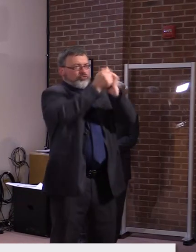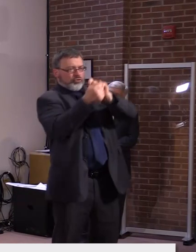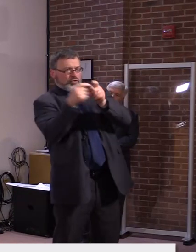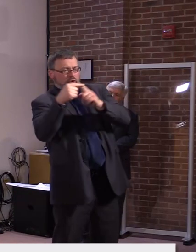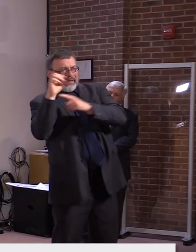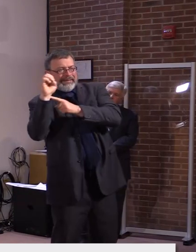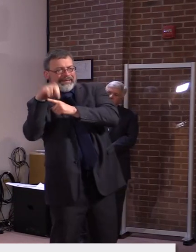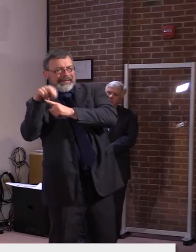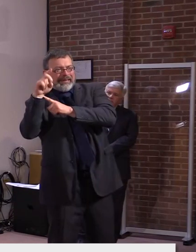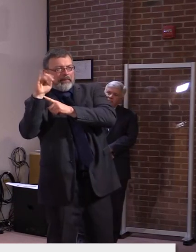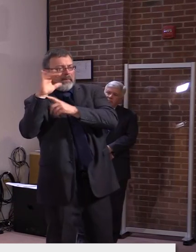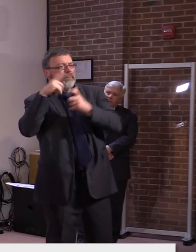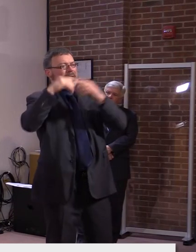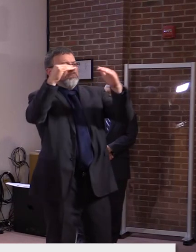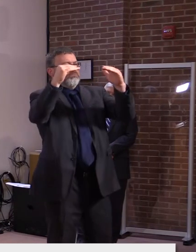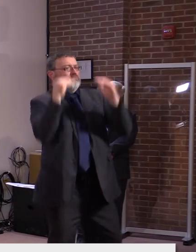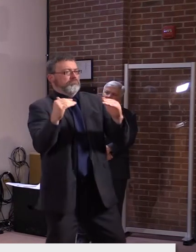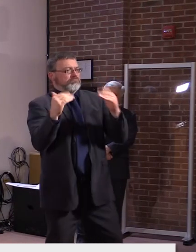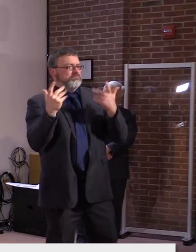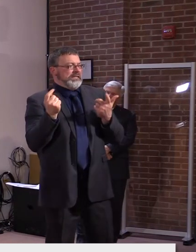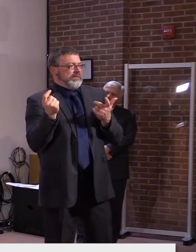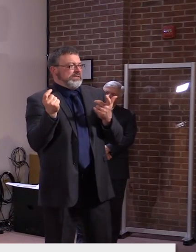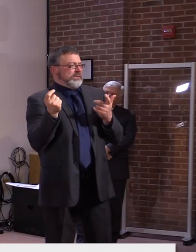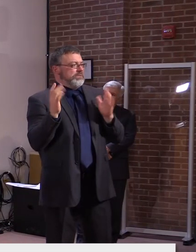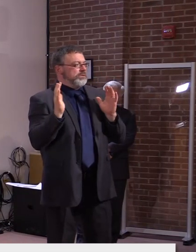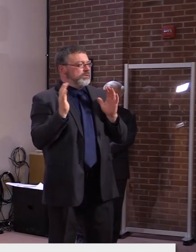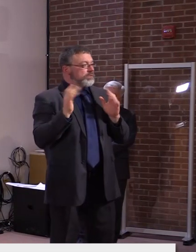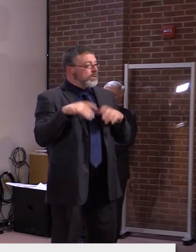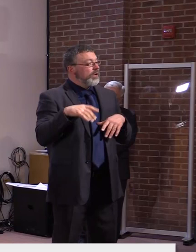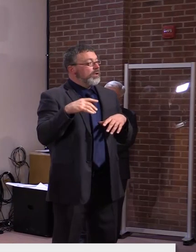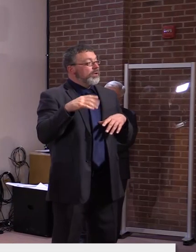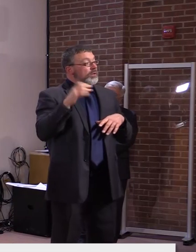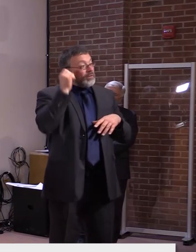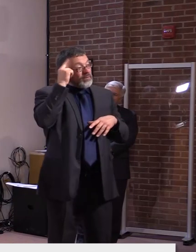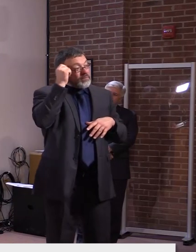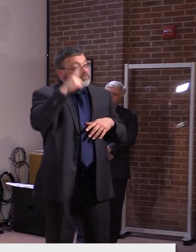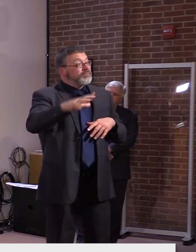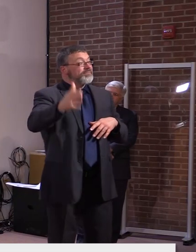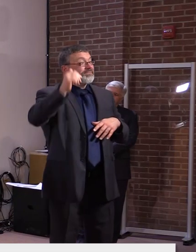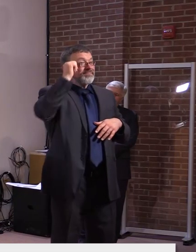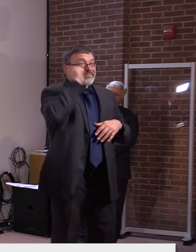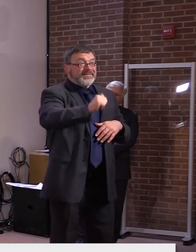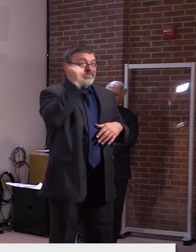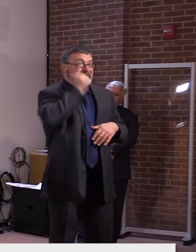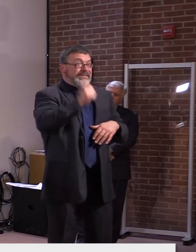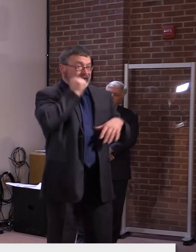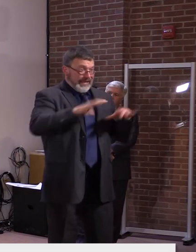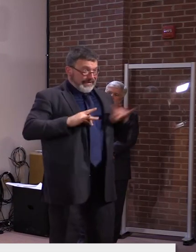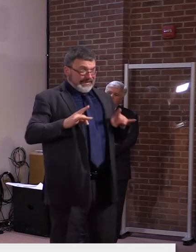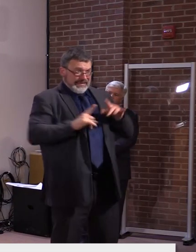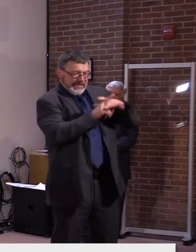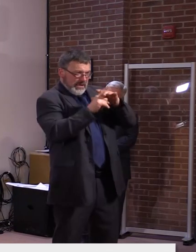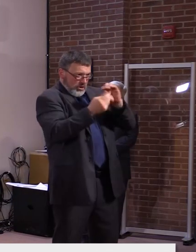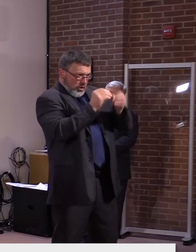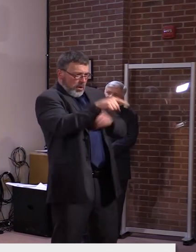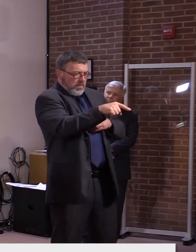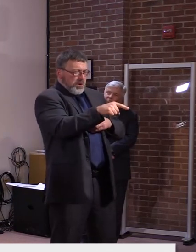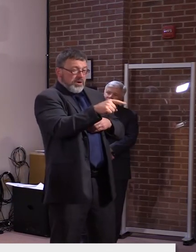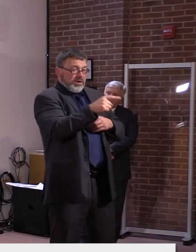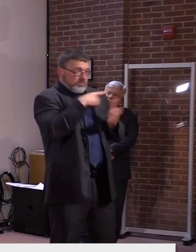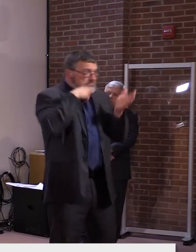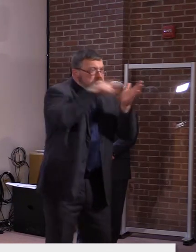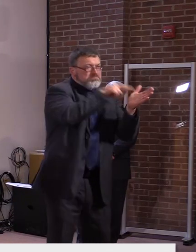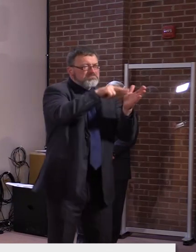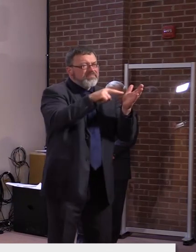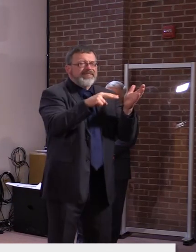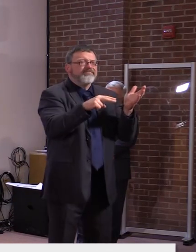ourselves. And the case counts aren't a good measure of where we're at. I think from the very